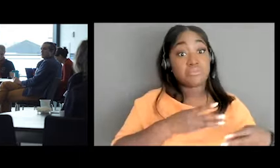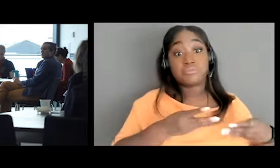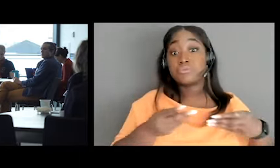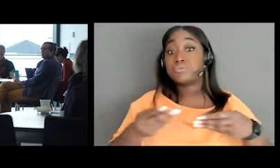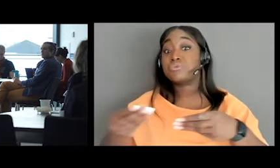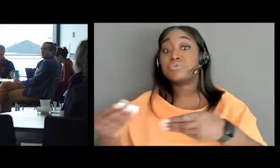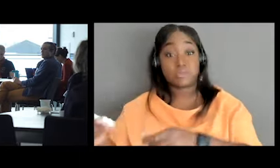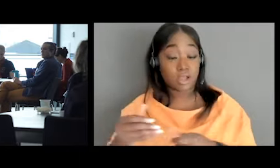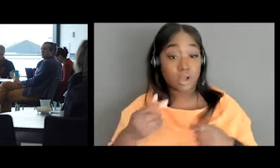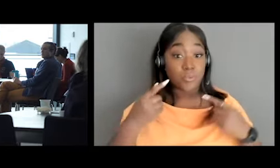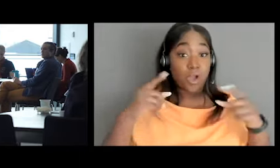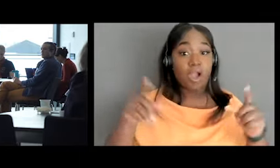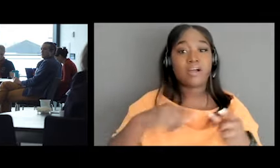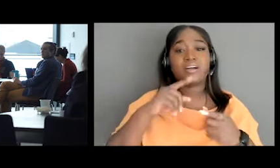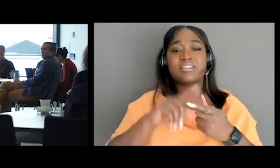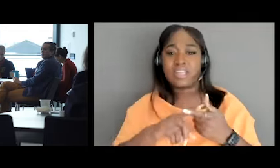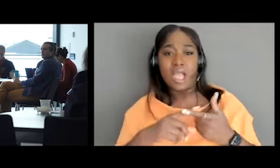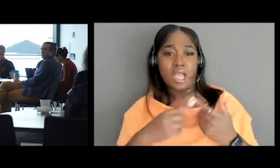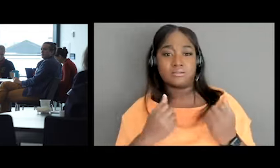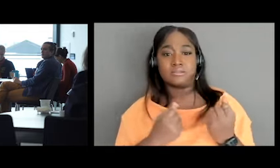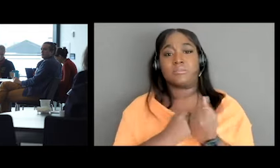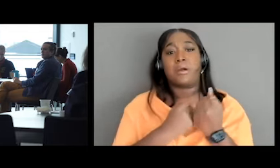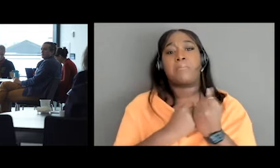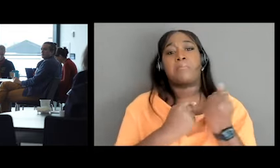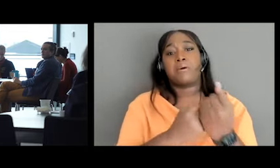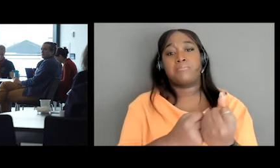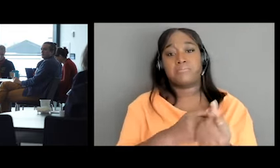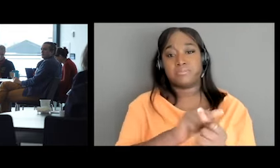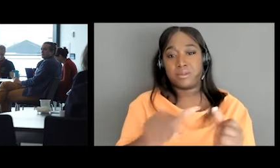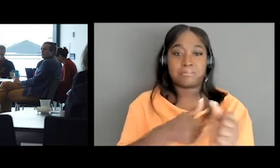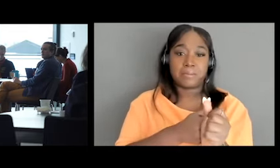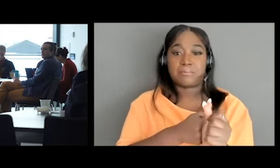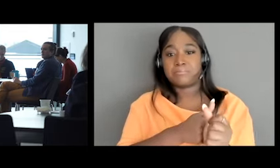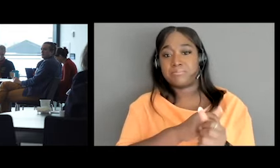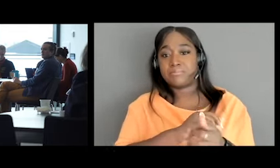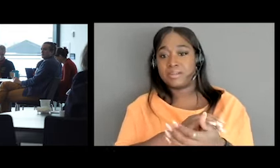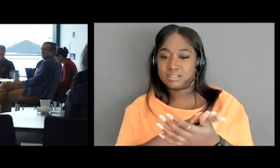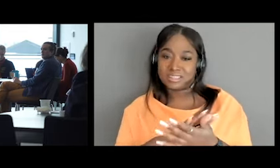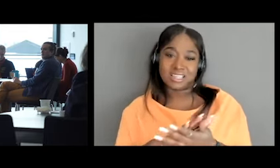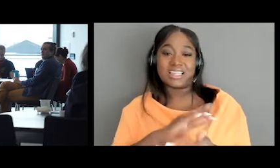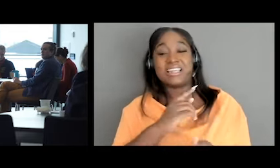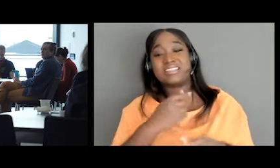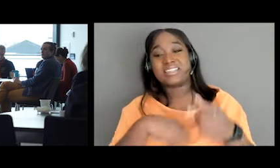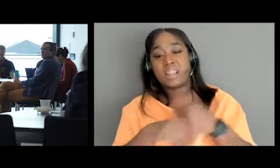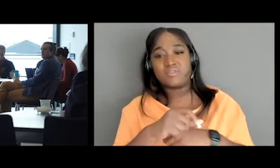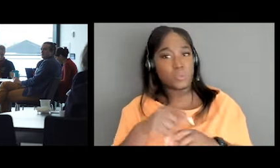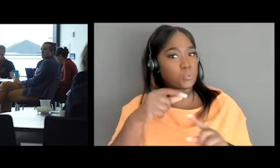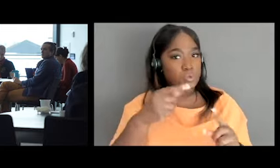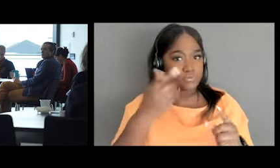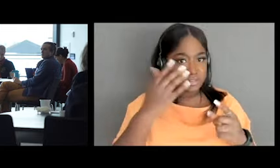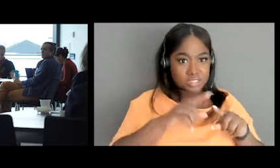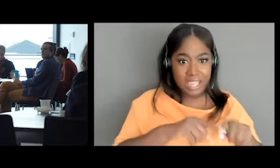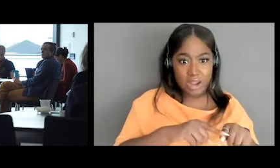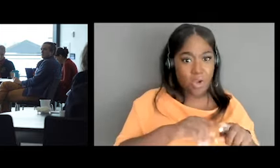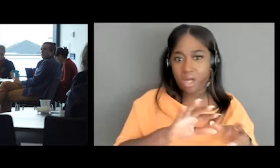reinforce that rather than mess with something that I know I can count on. That's reliable for me.